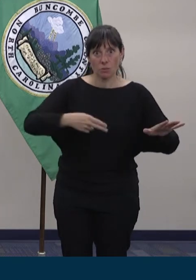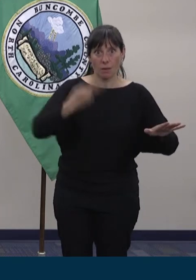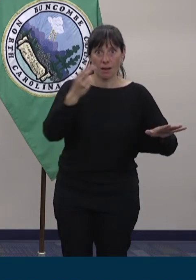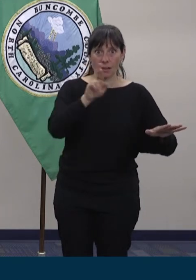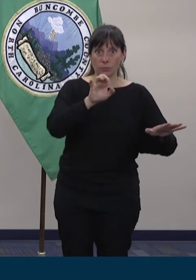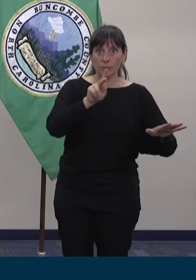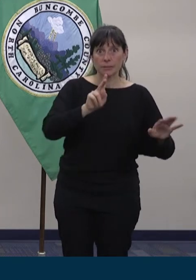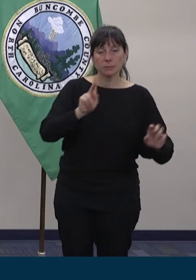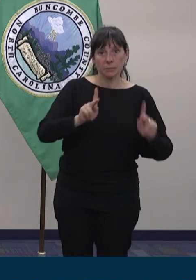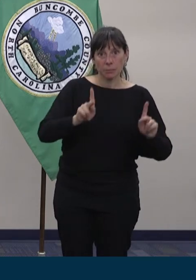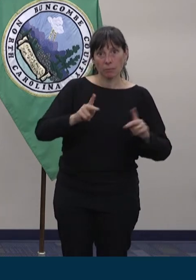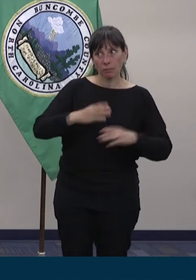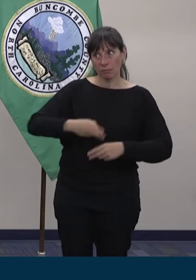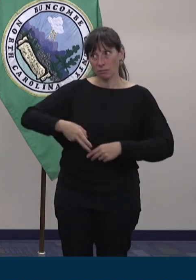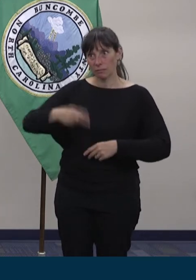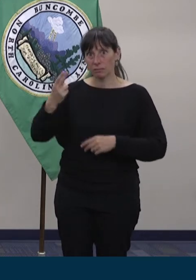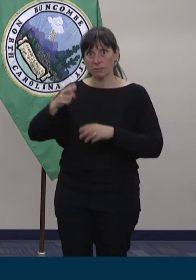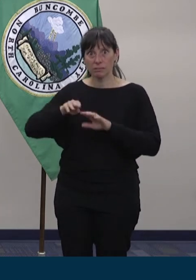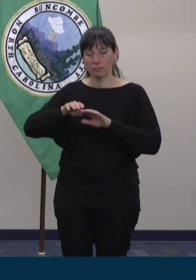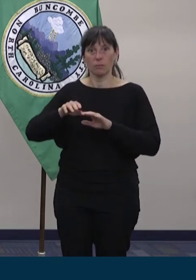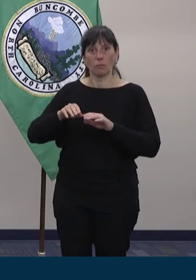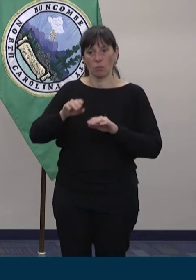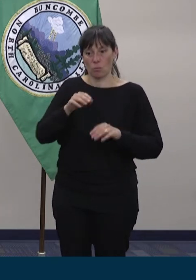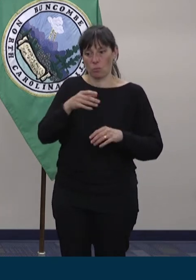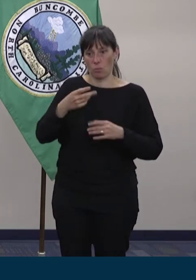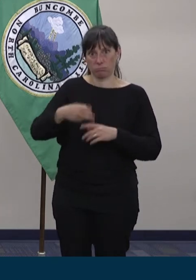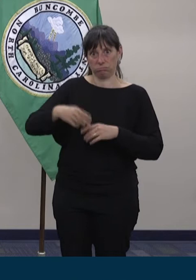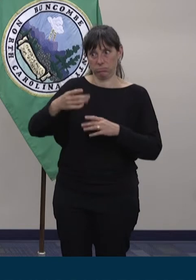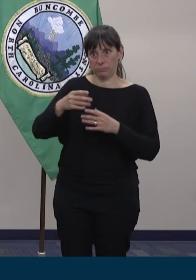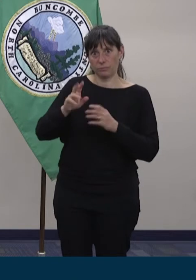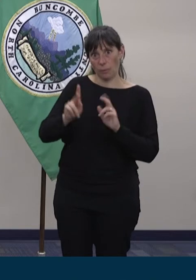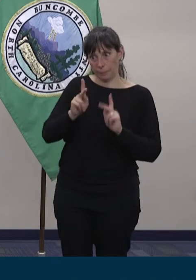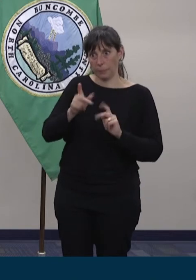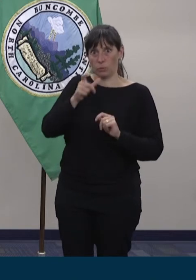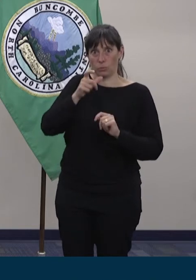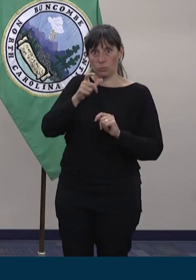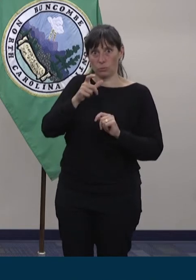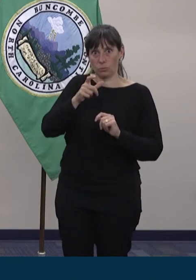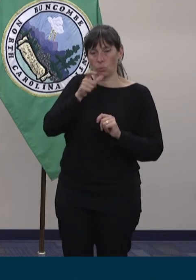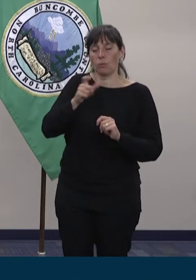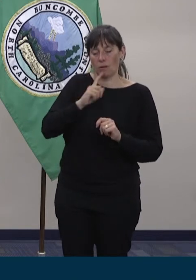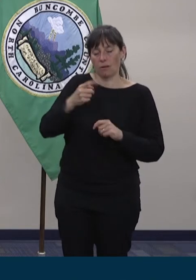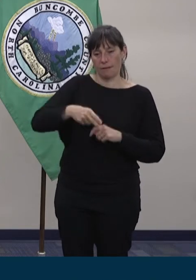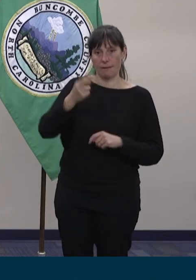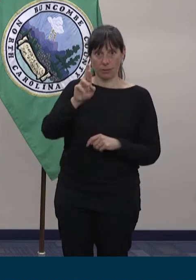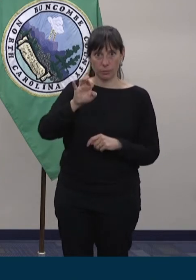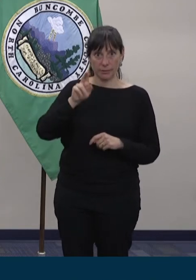long-term care or congregate care settings get tested for COVID-19.